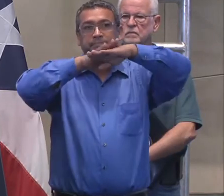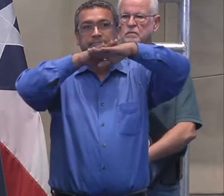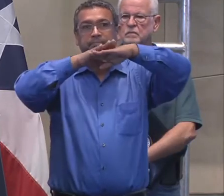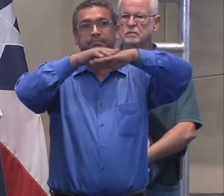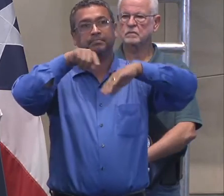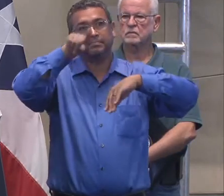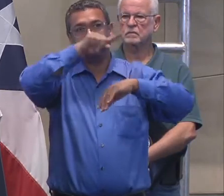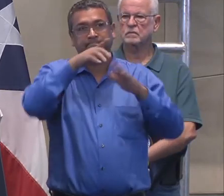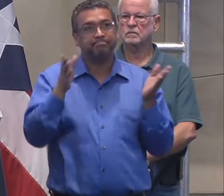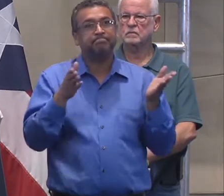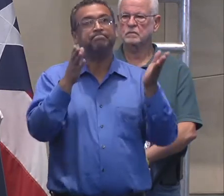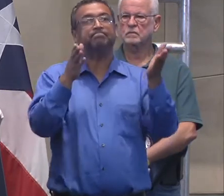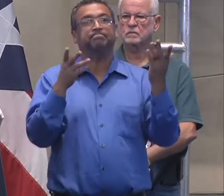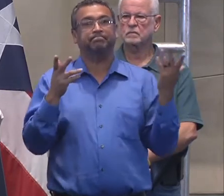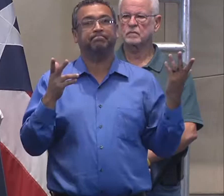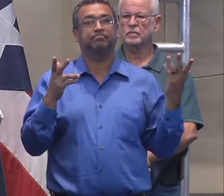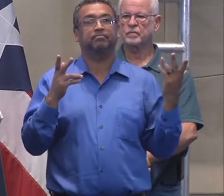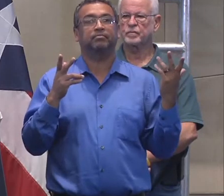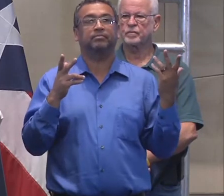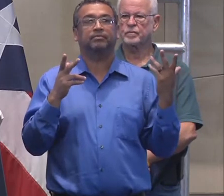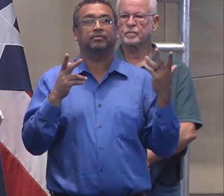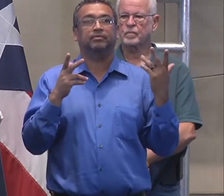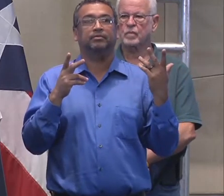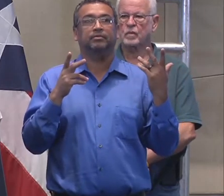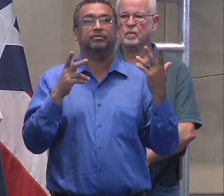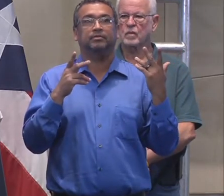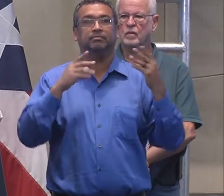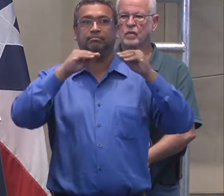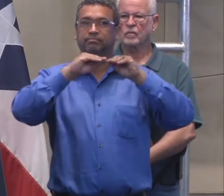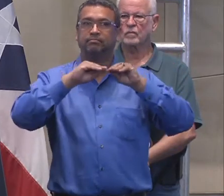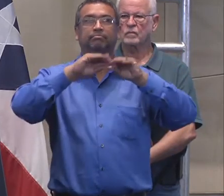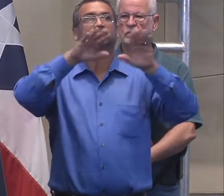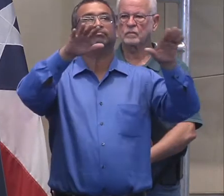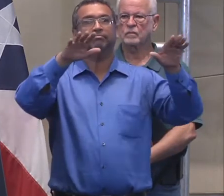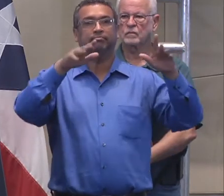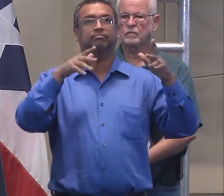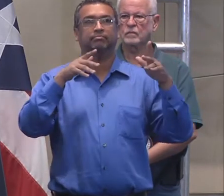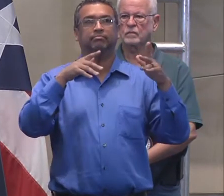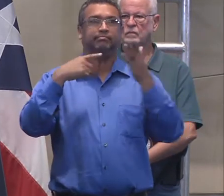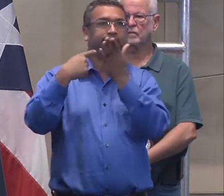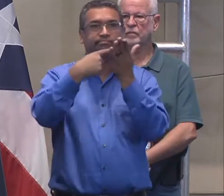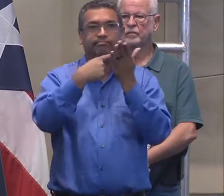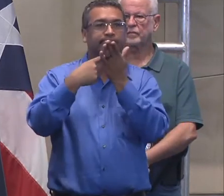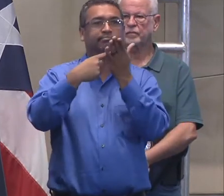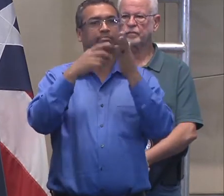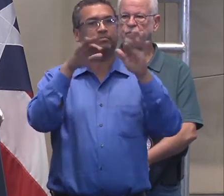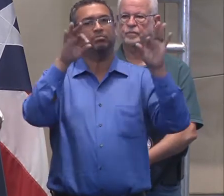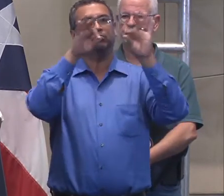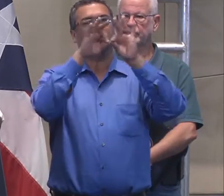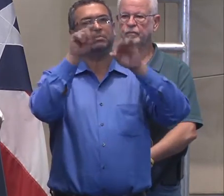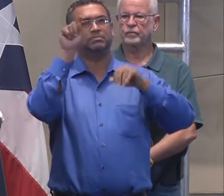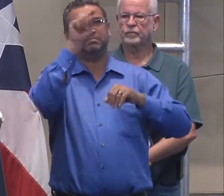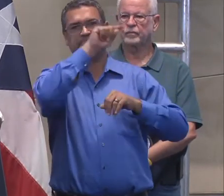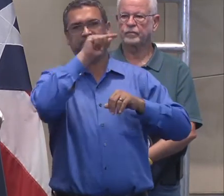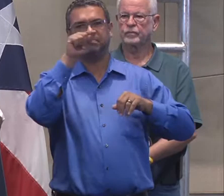stress the importance to their congressmen and congresswomen that